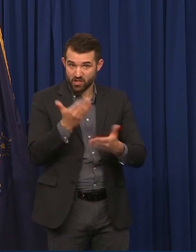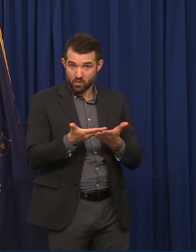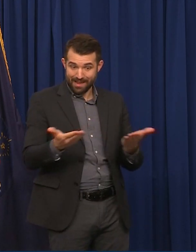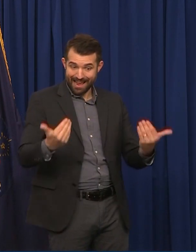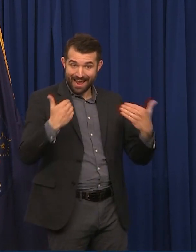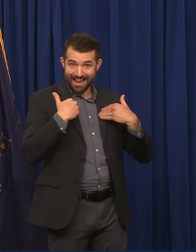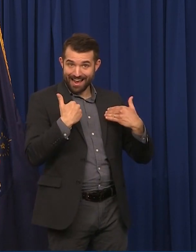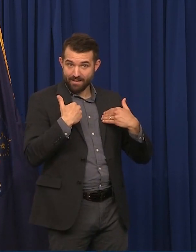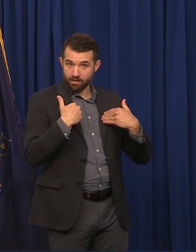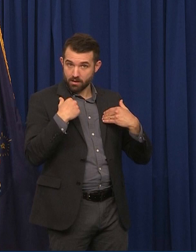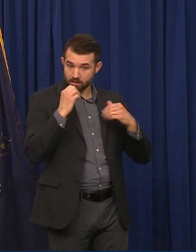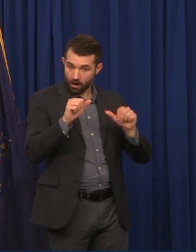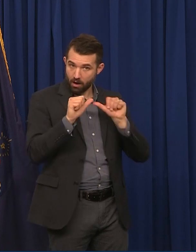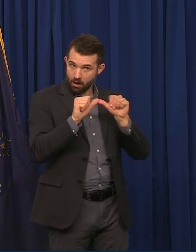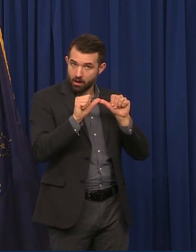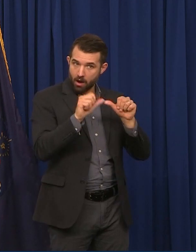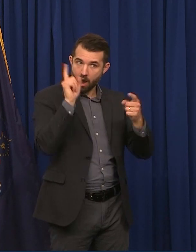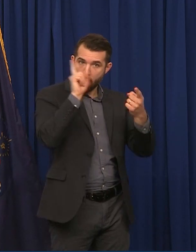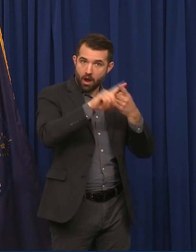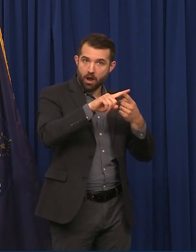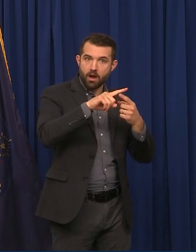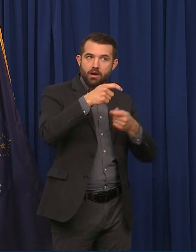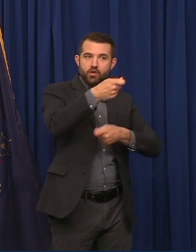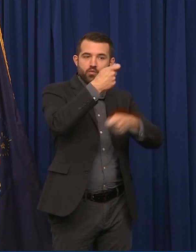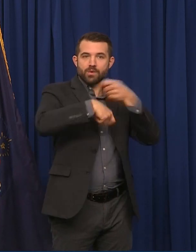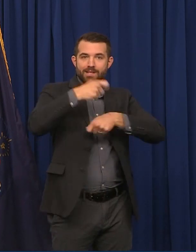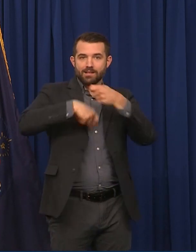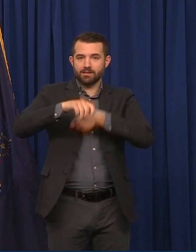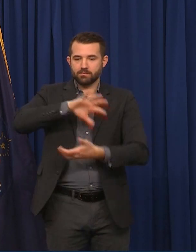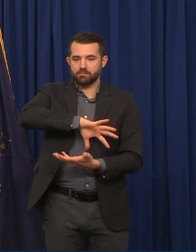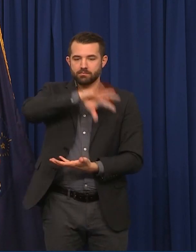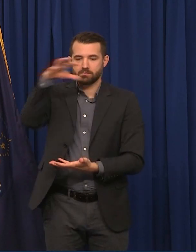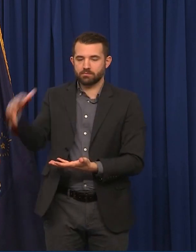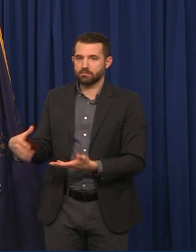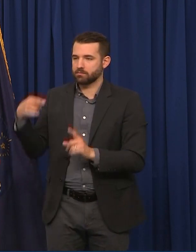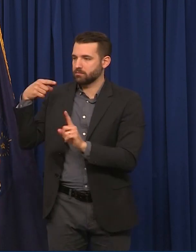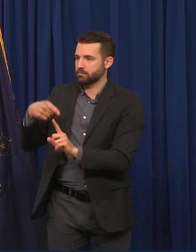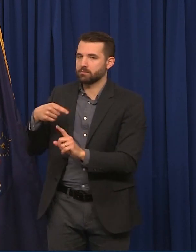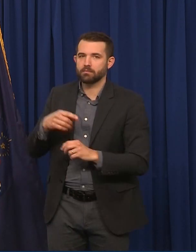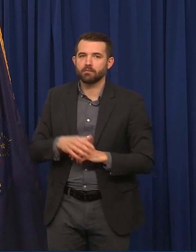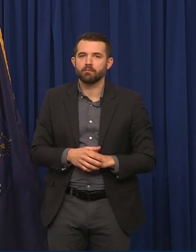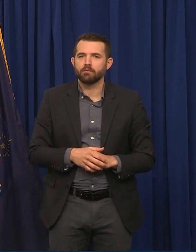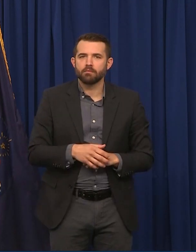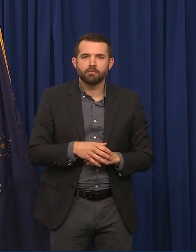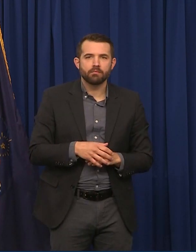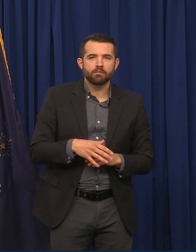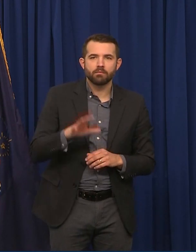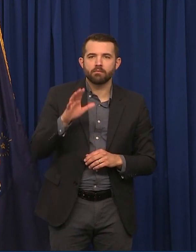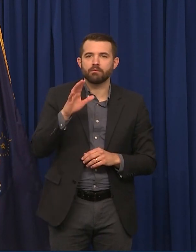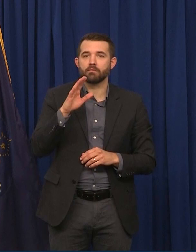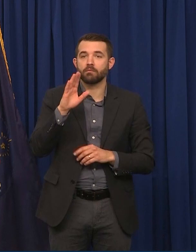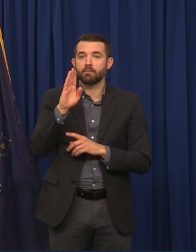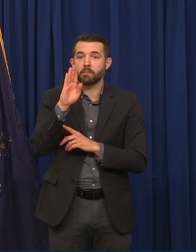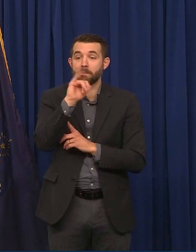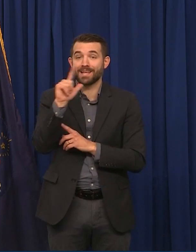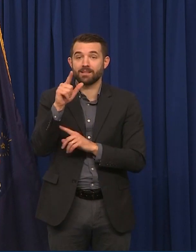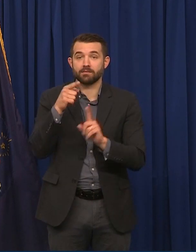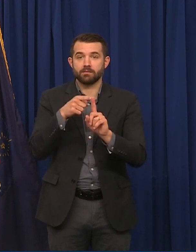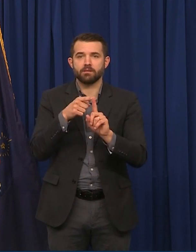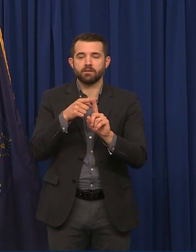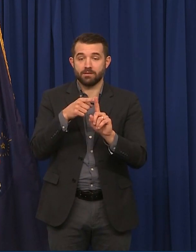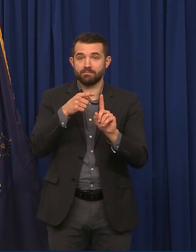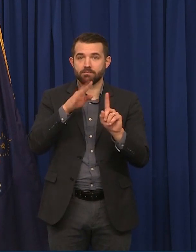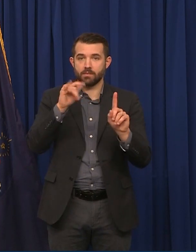to be replaced? Good. So Bill's question is around the projections for how long